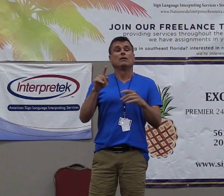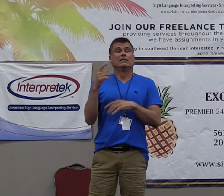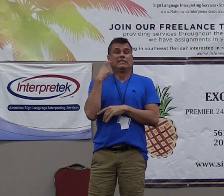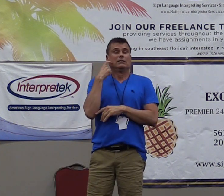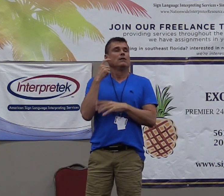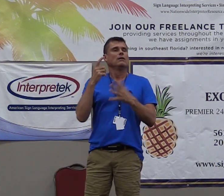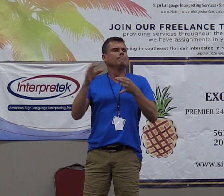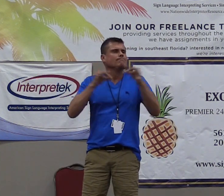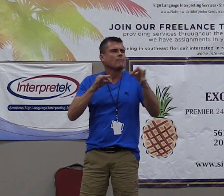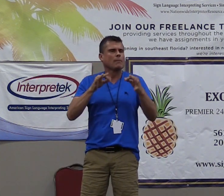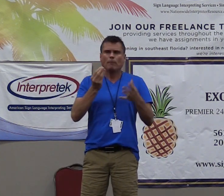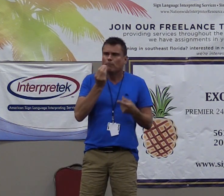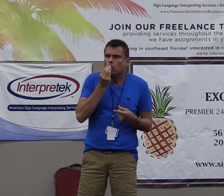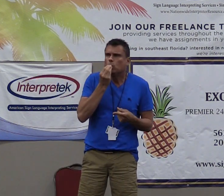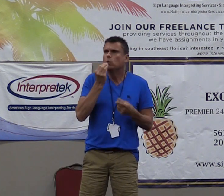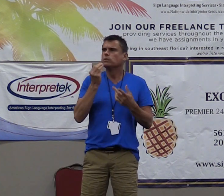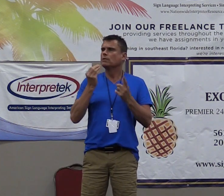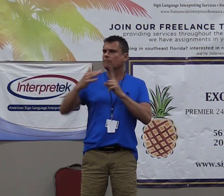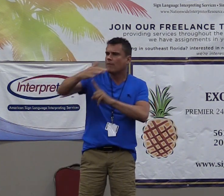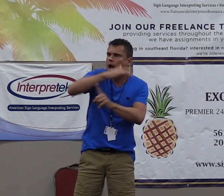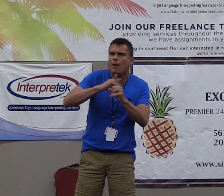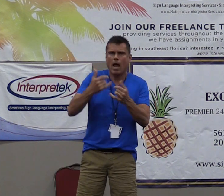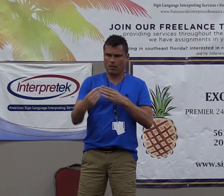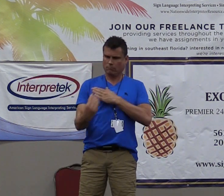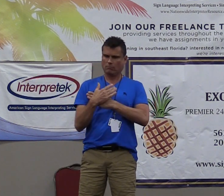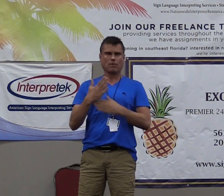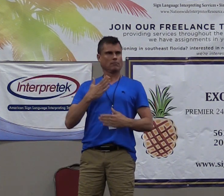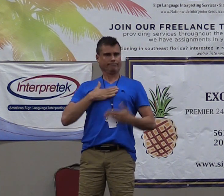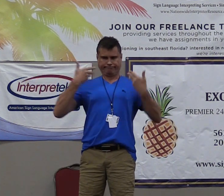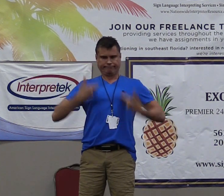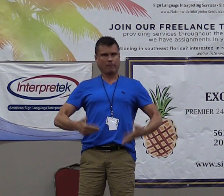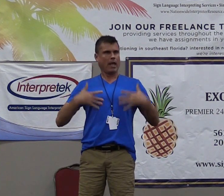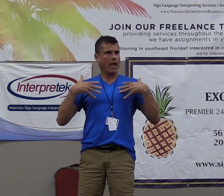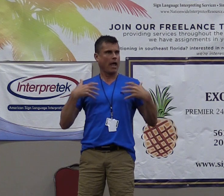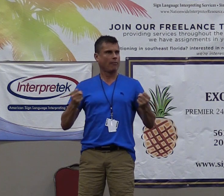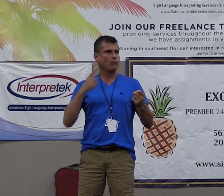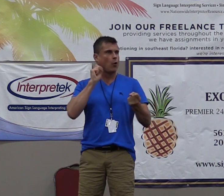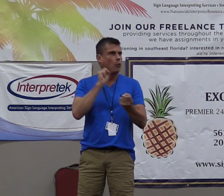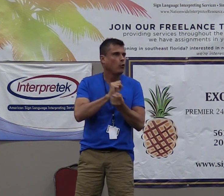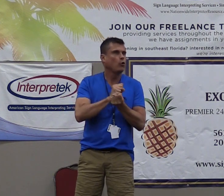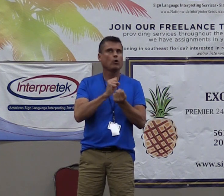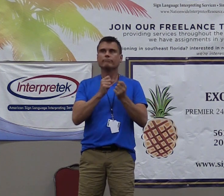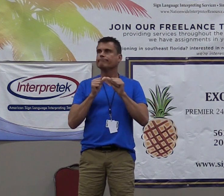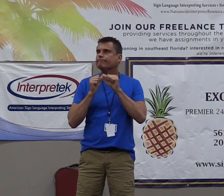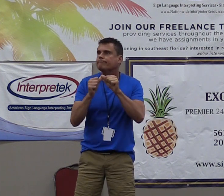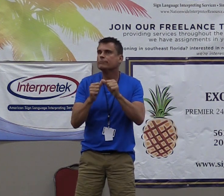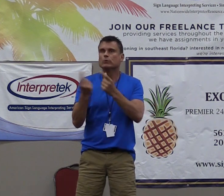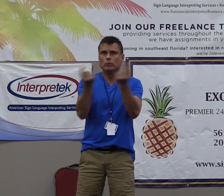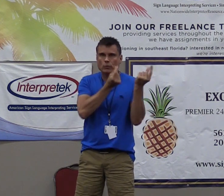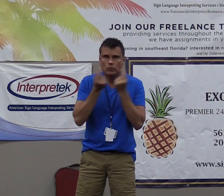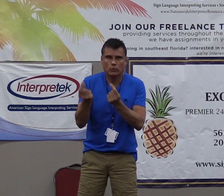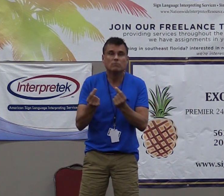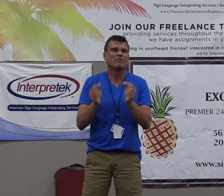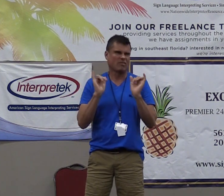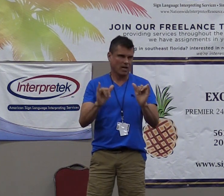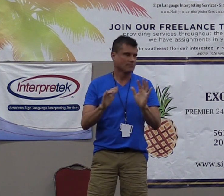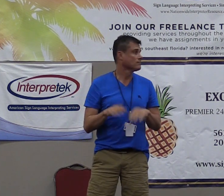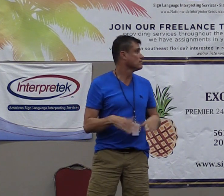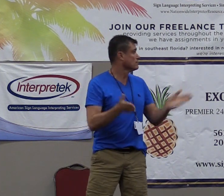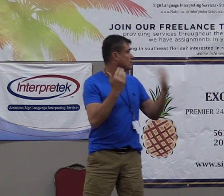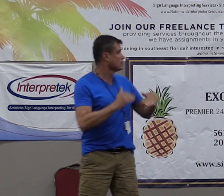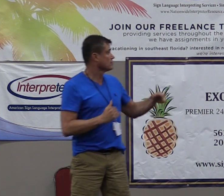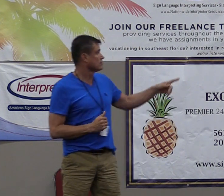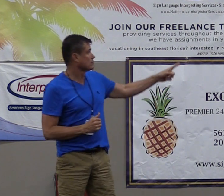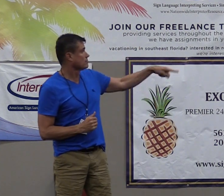my fault. But recently we talked about food and environment and how it affects our health to help